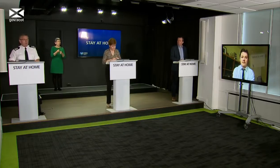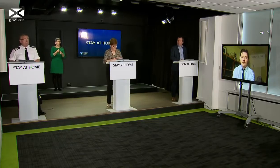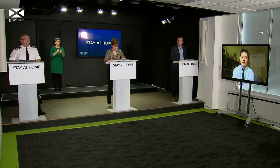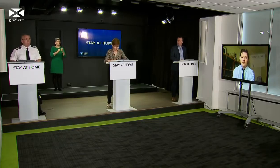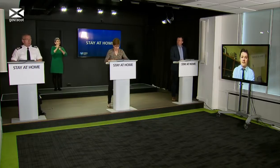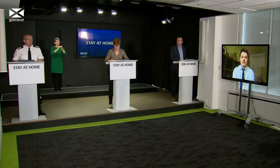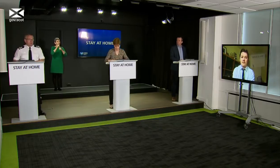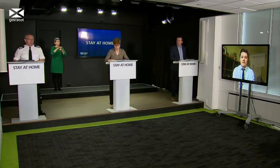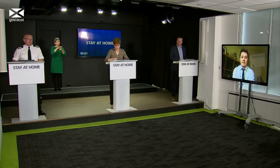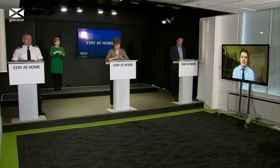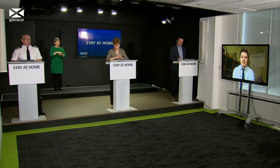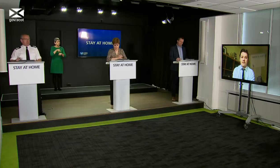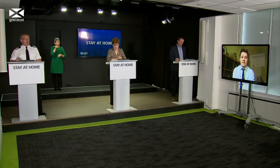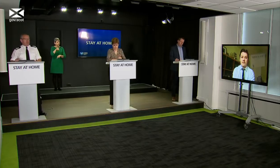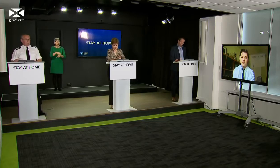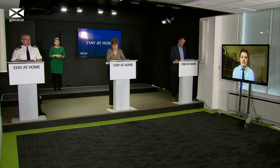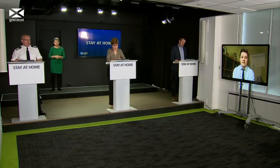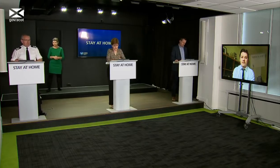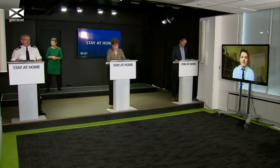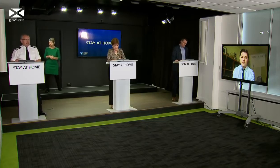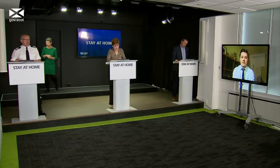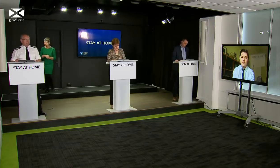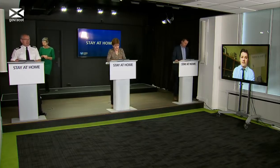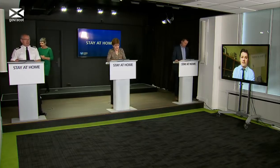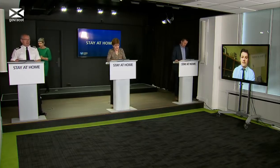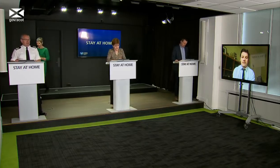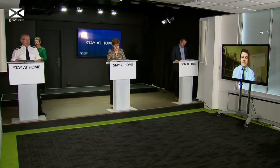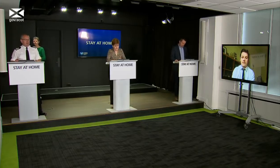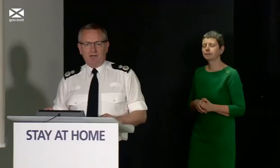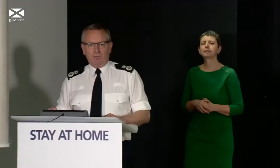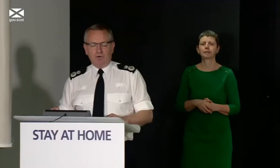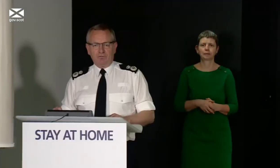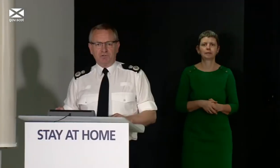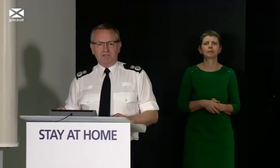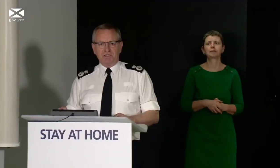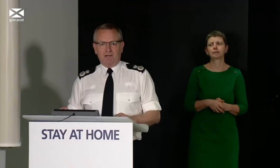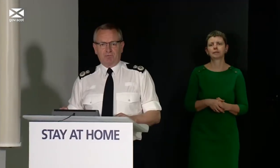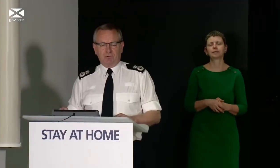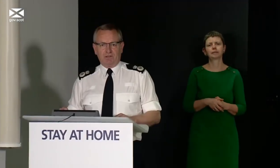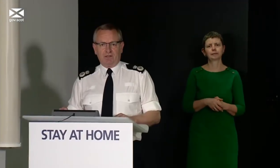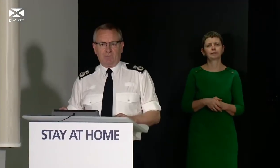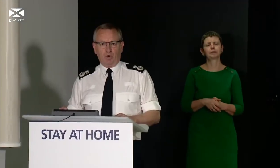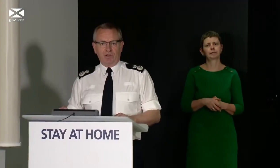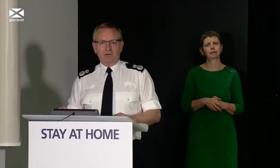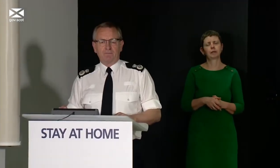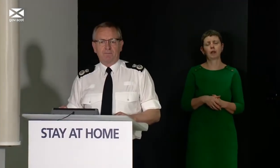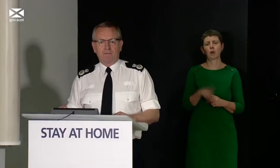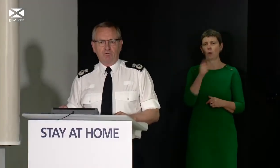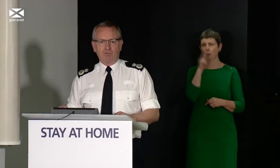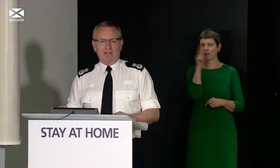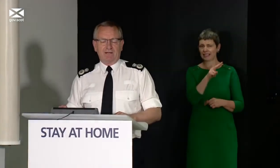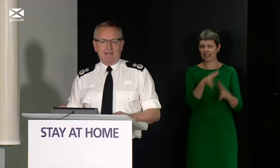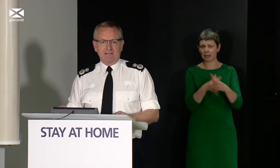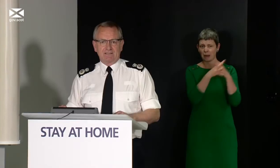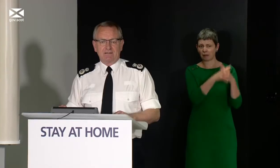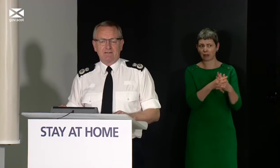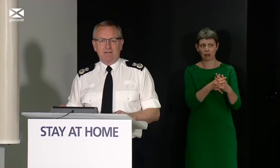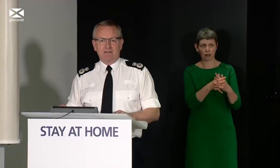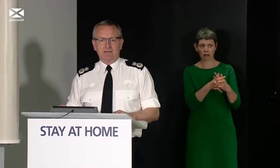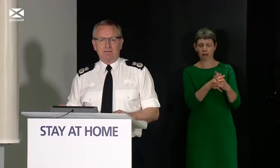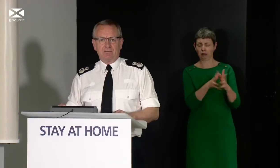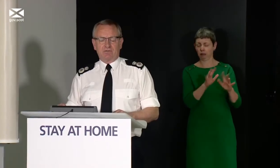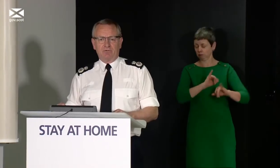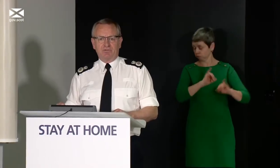answer your question. The first thing I would say is that I find a number of those scenes absolutely abhorrent. I don't recognise